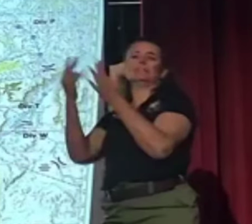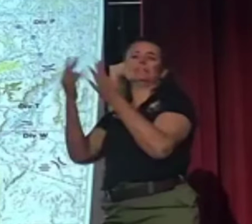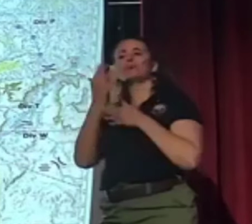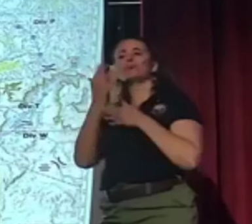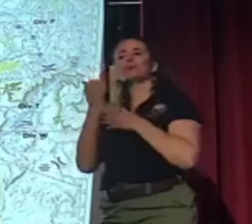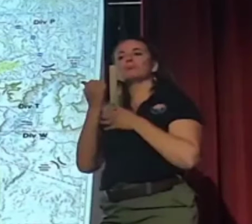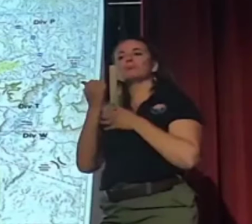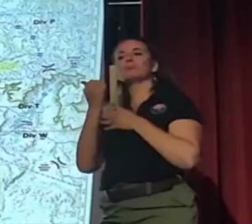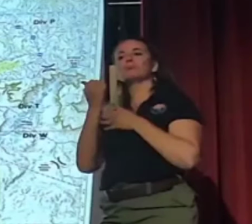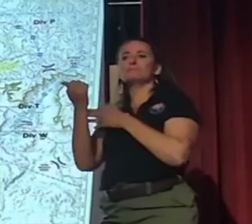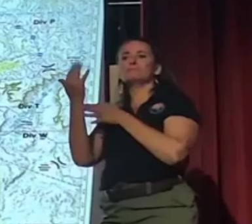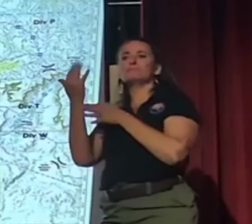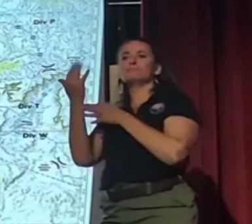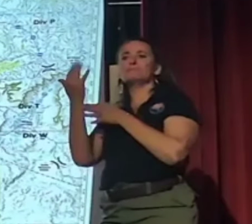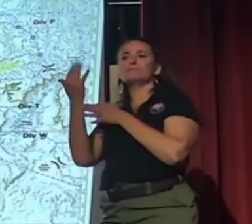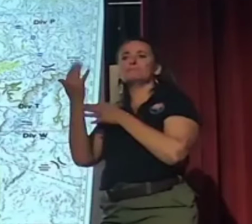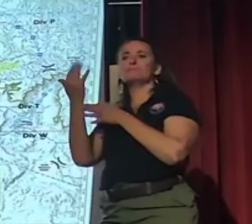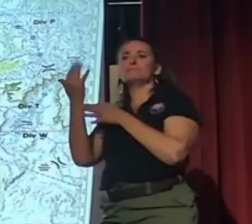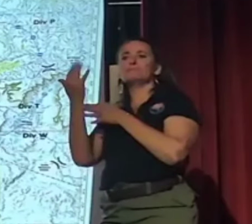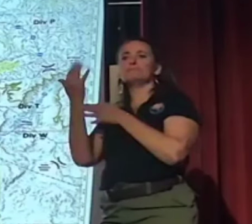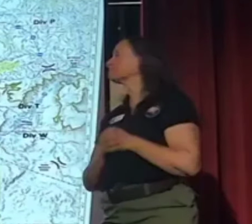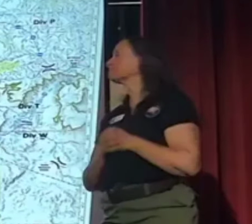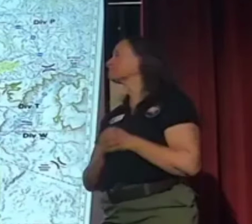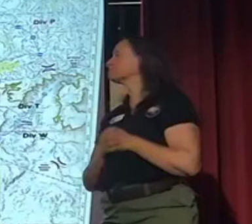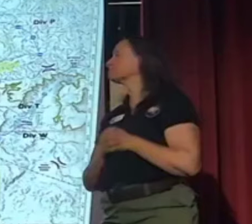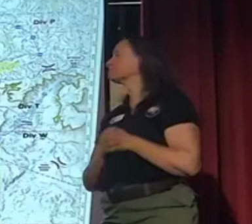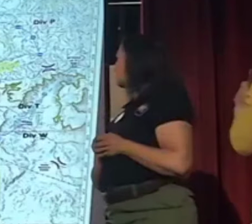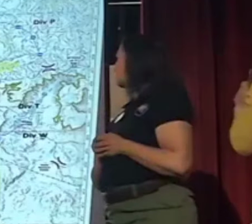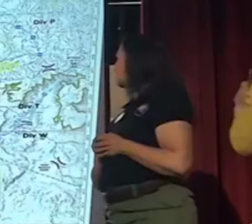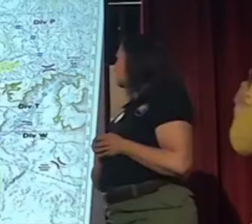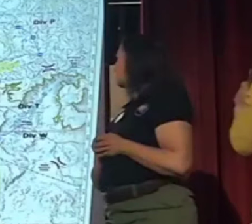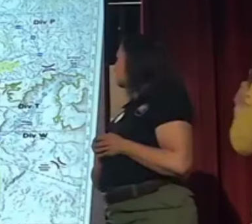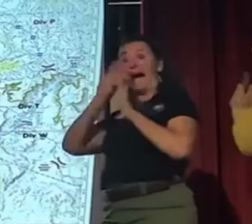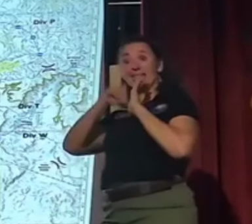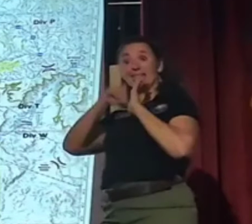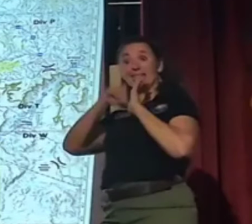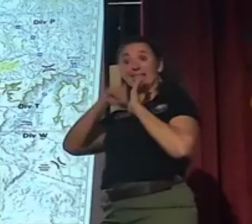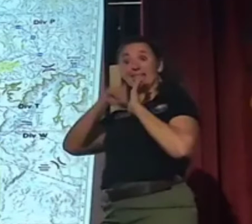throughout the day. Now, as of about 30 minutes ago,